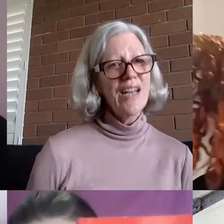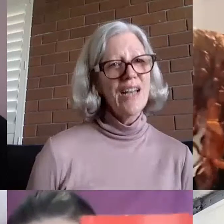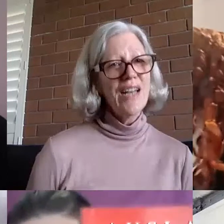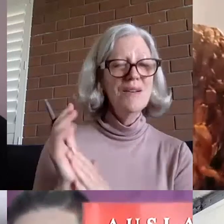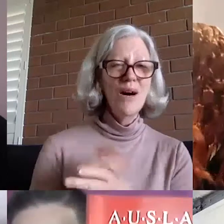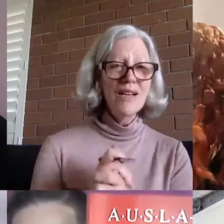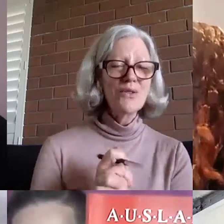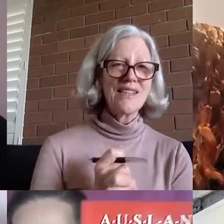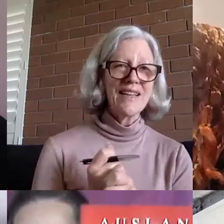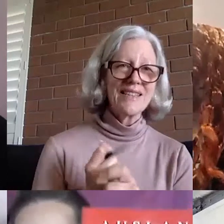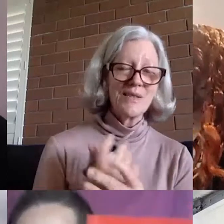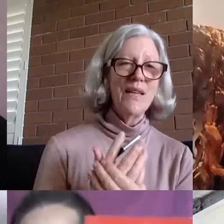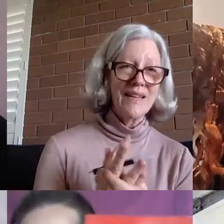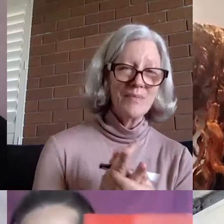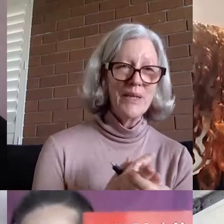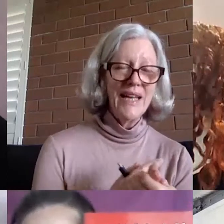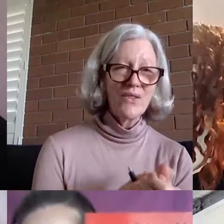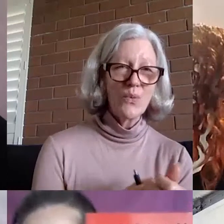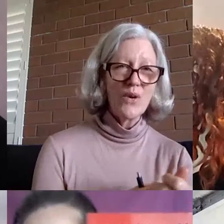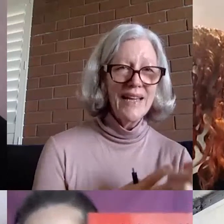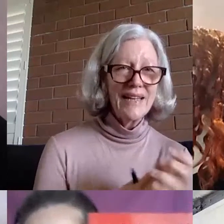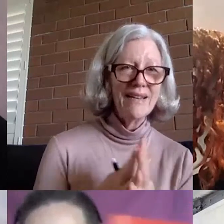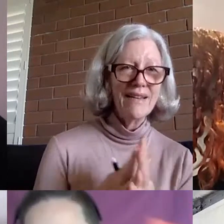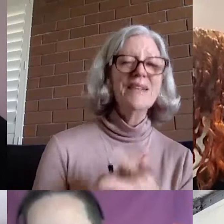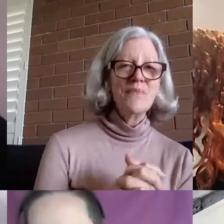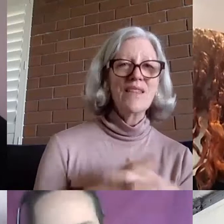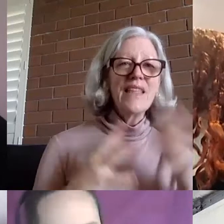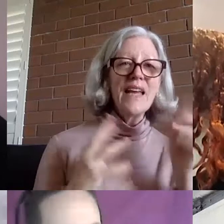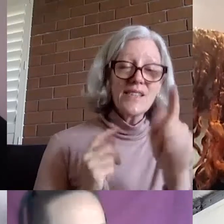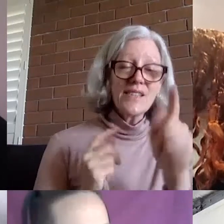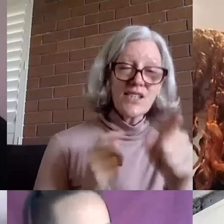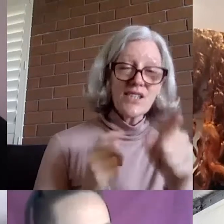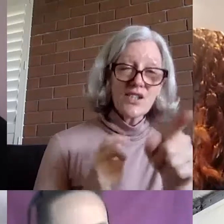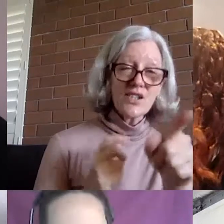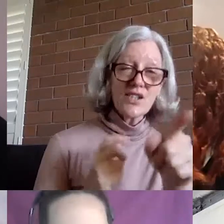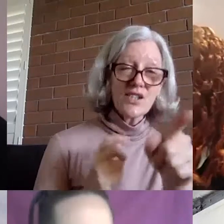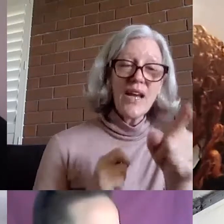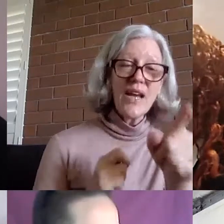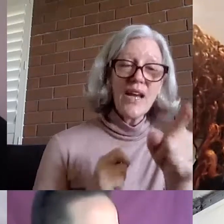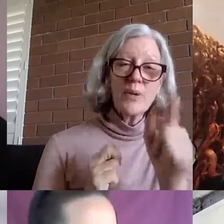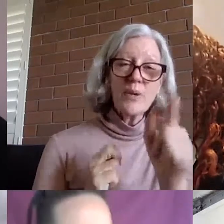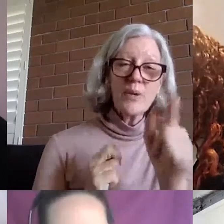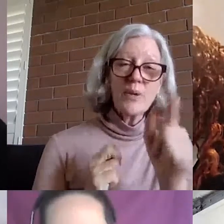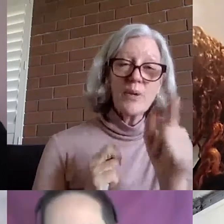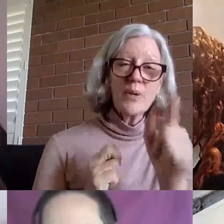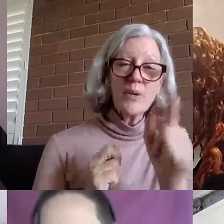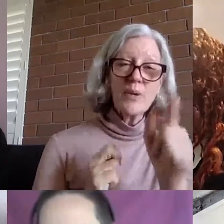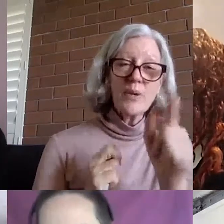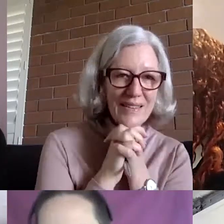good, Cathy. Mine looks like it's, yeah, been out in the rain. I had a friend find it at a garage sale and I made